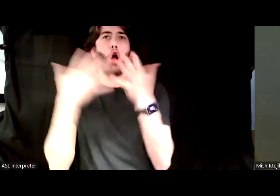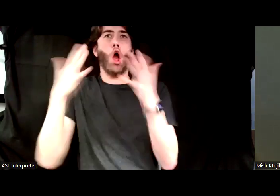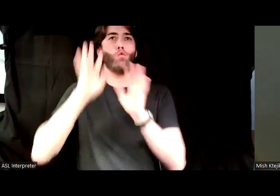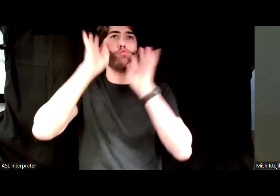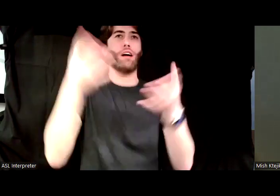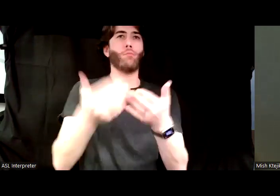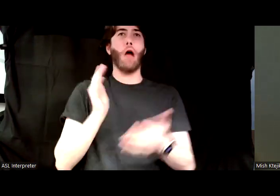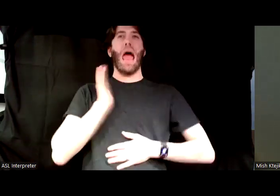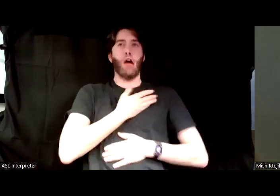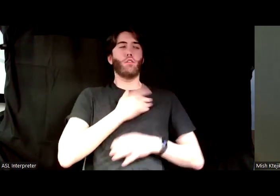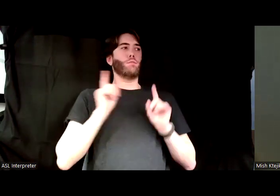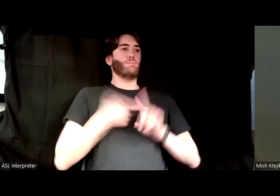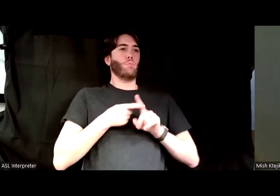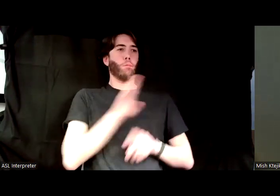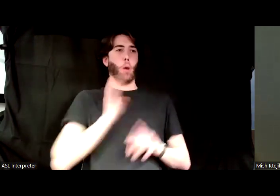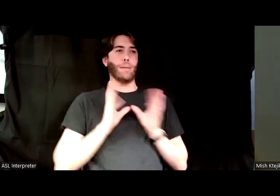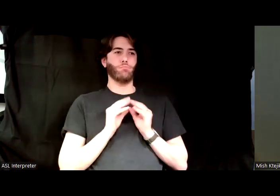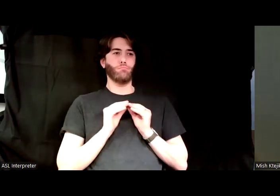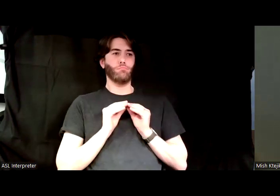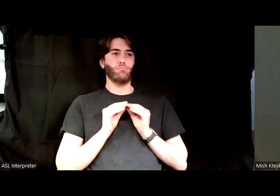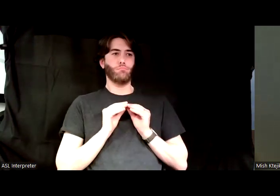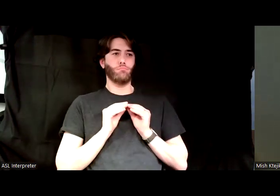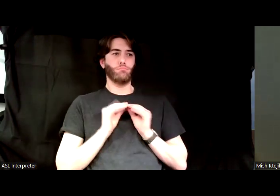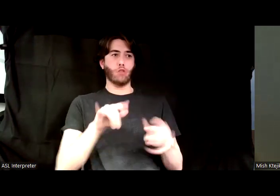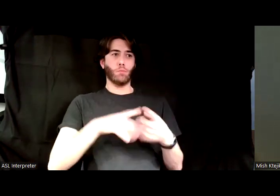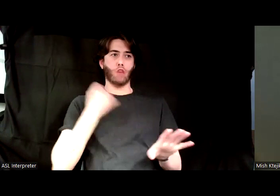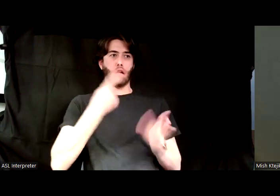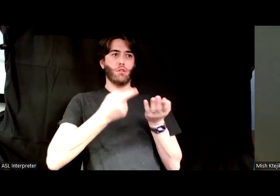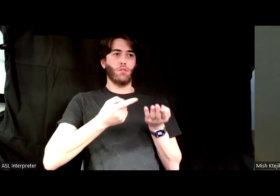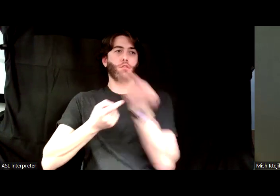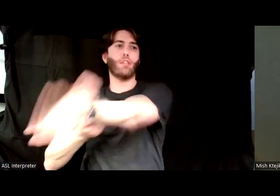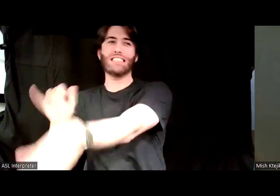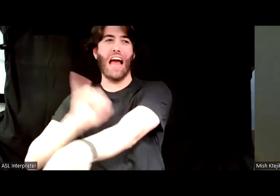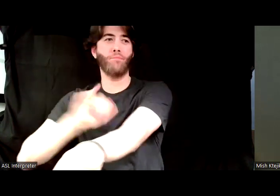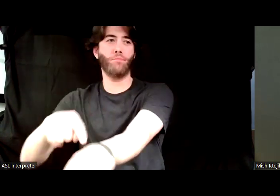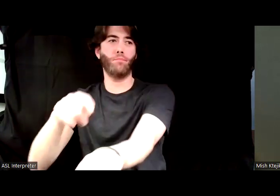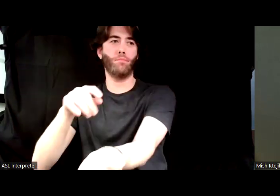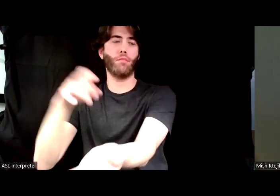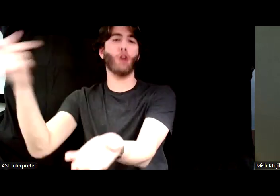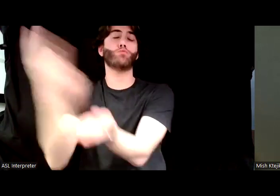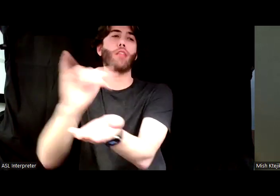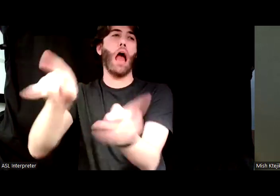rules come from the temporary rules that we created.